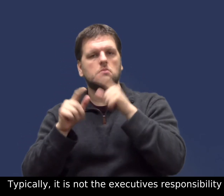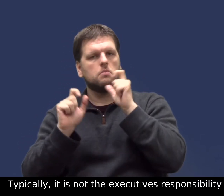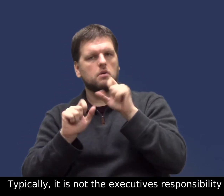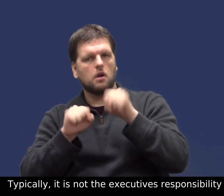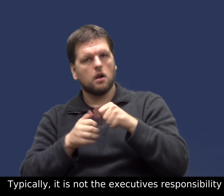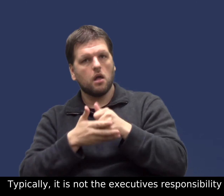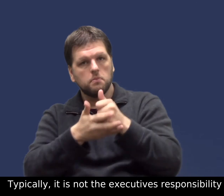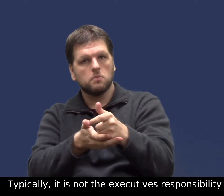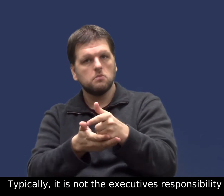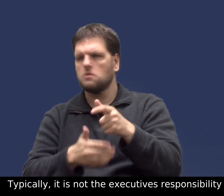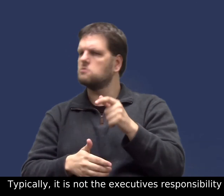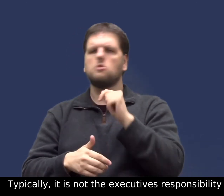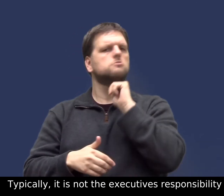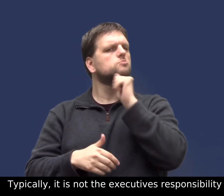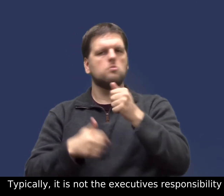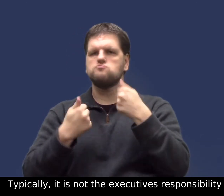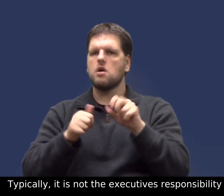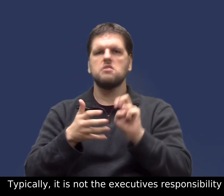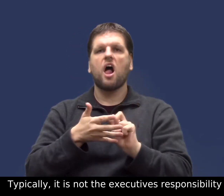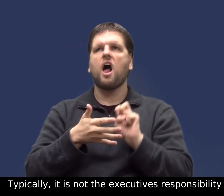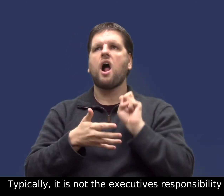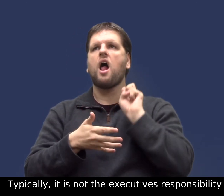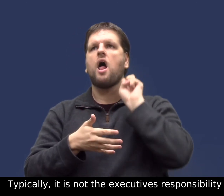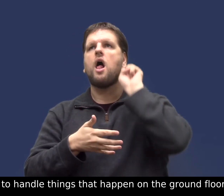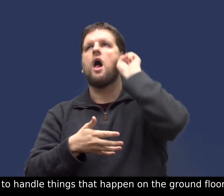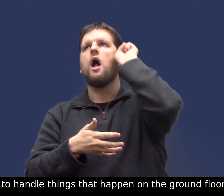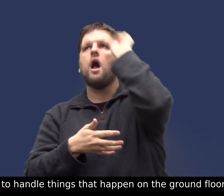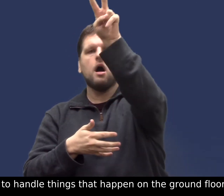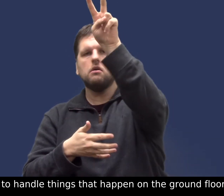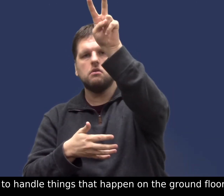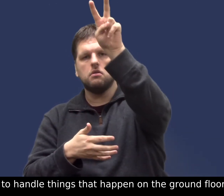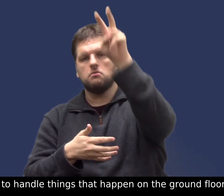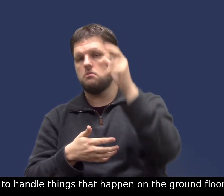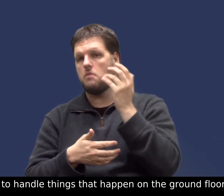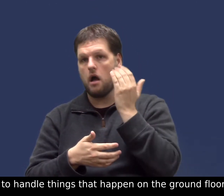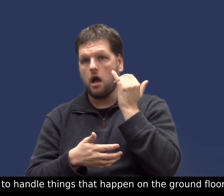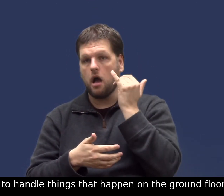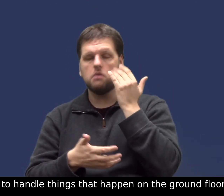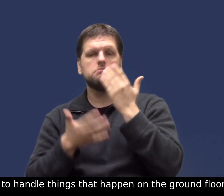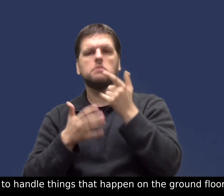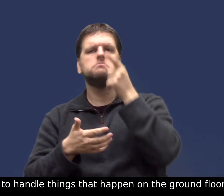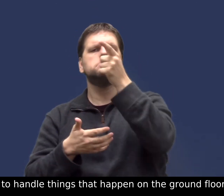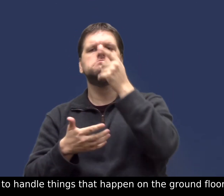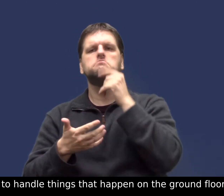Typically, it is not the executive's responsibility to handle things that happen on the ground floor.